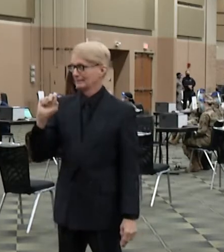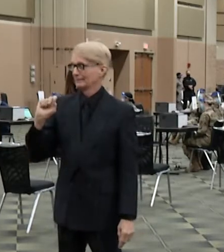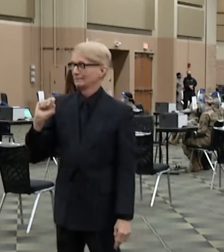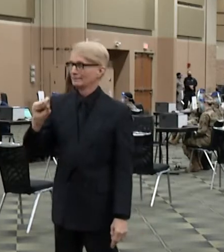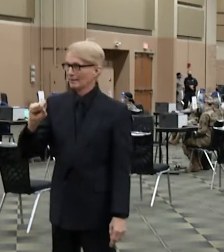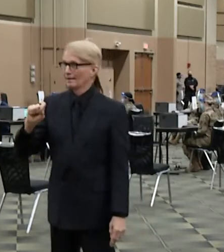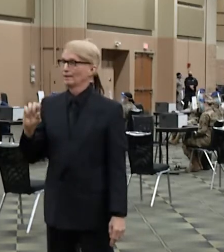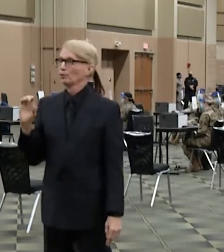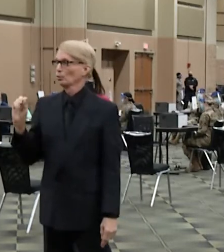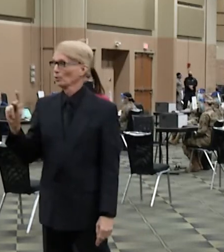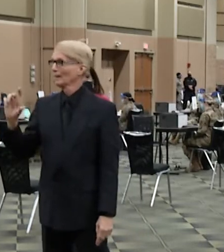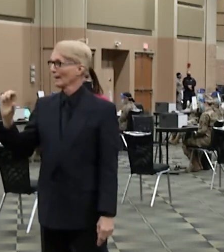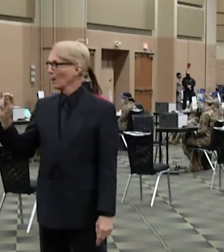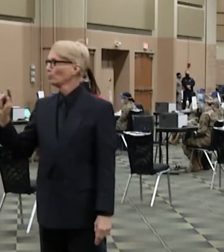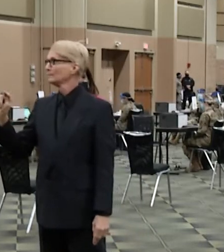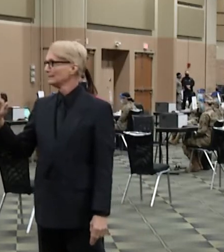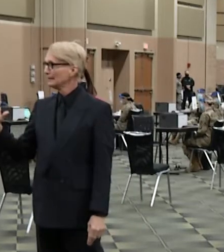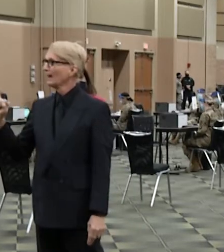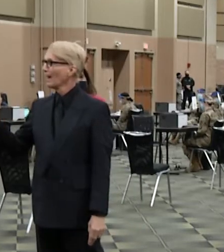vaccine.cookcountyil.gov.